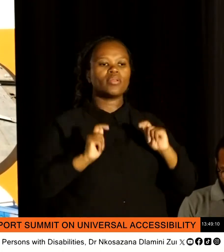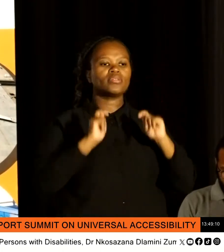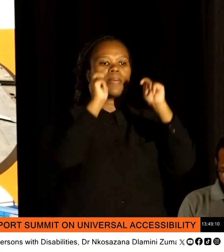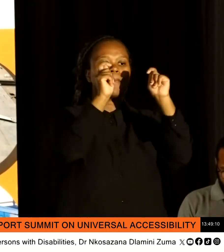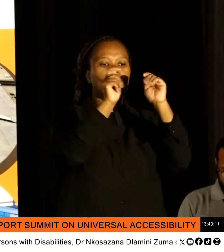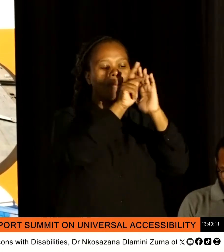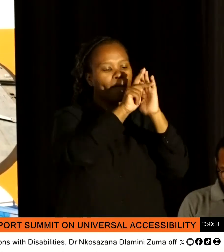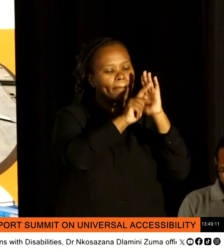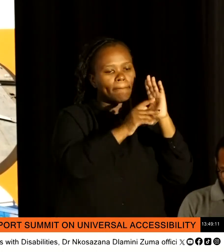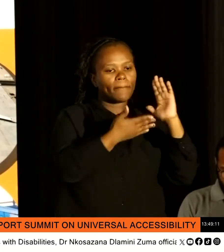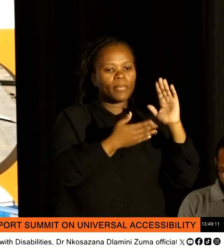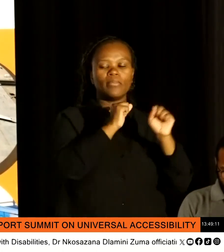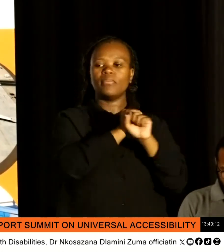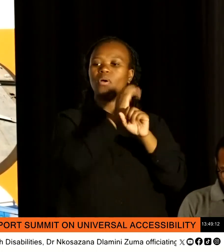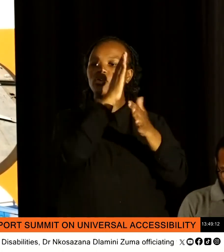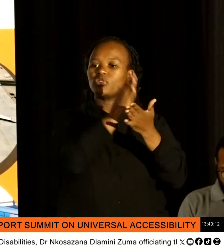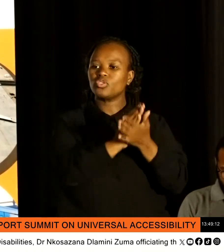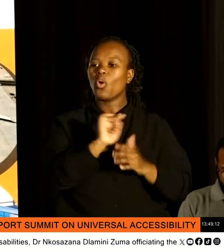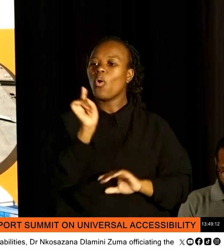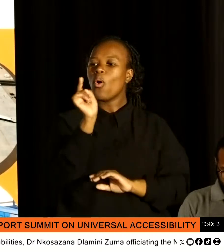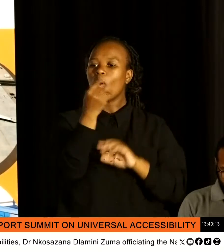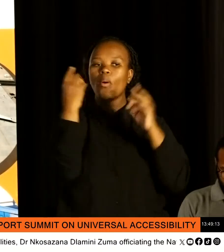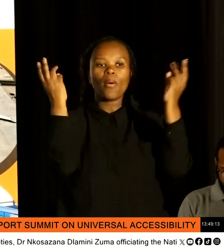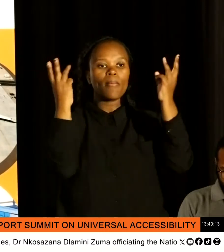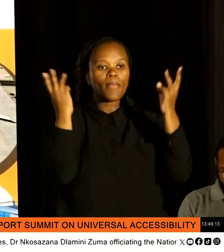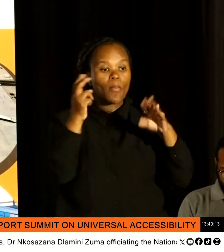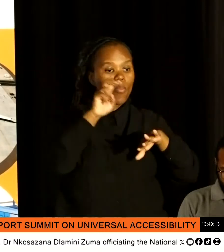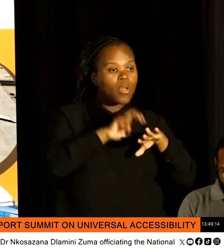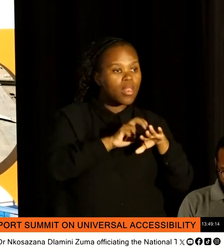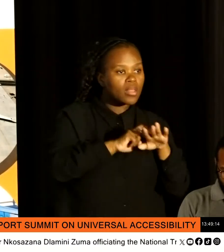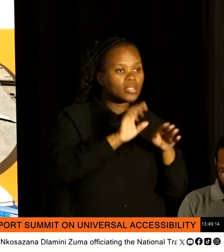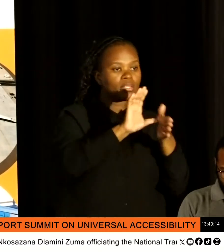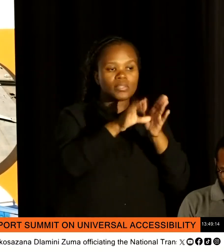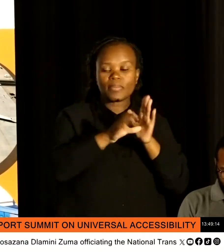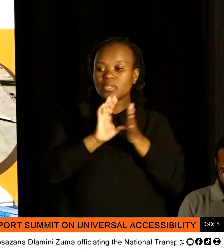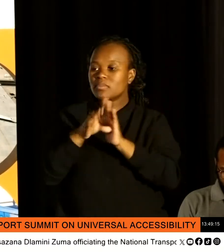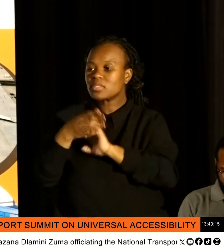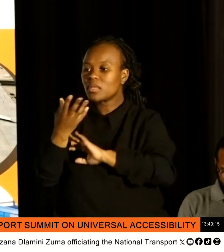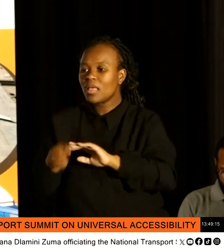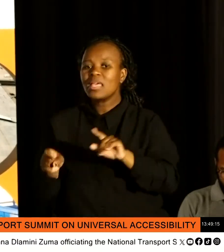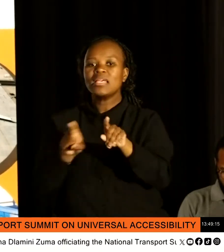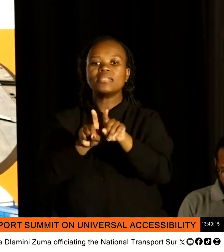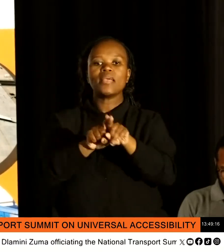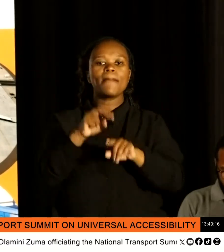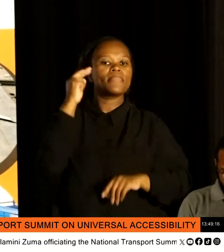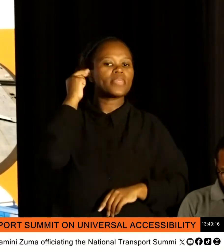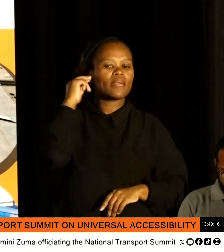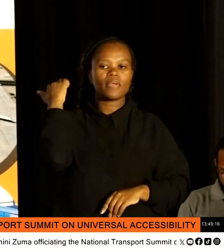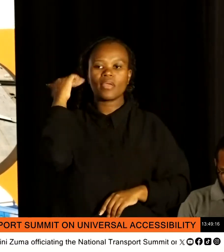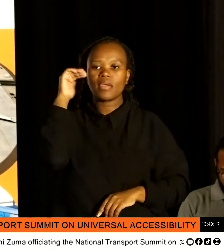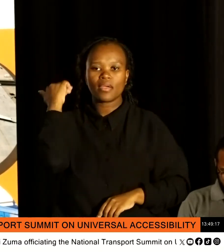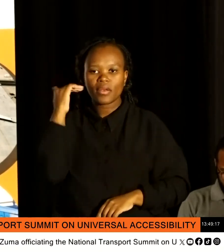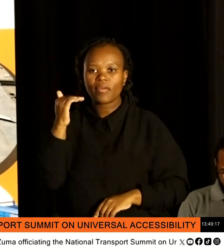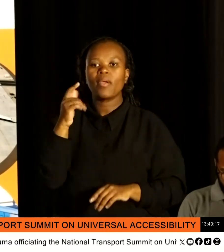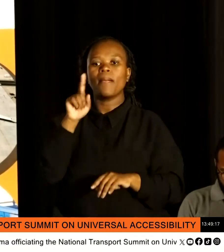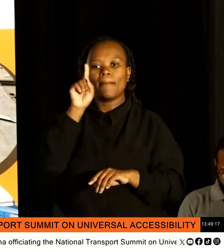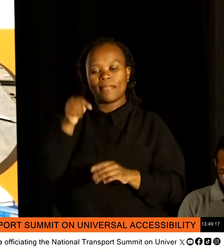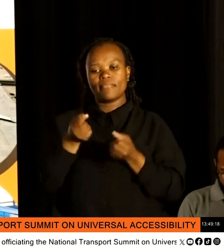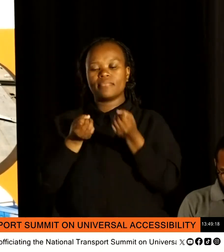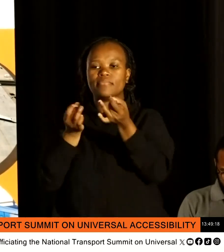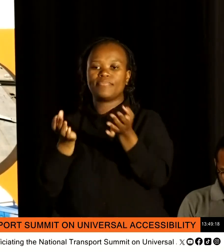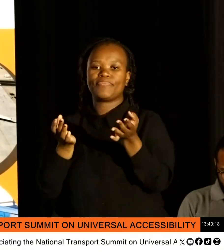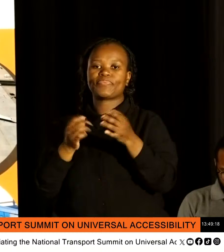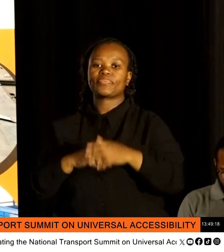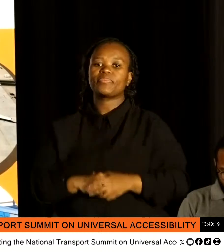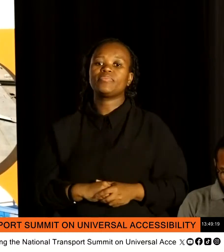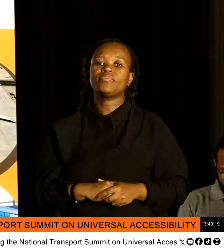policies, ensuring that the needs of persons with disabilities, including those with hearing impairments, are systematically addressed.